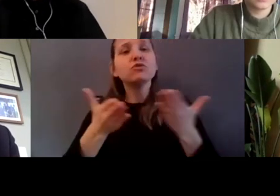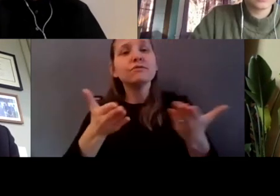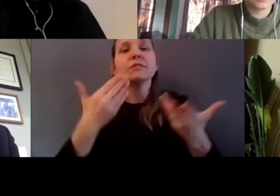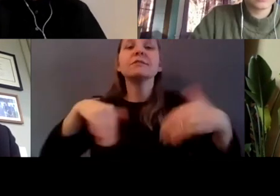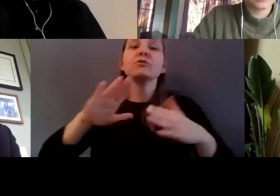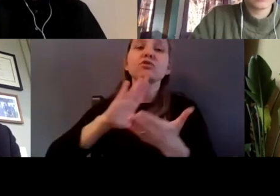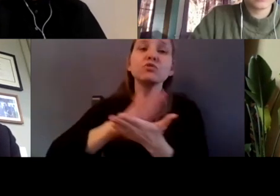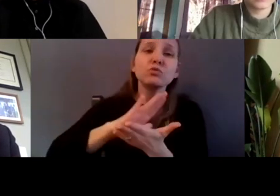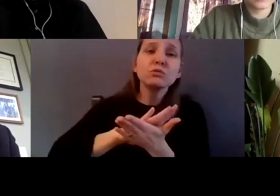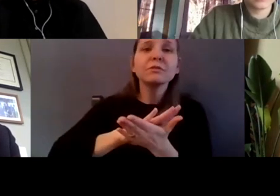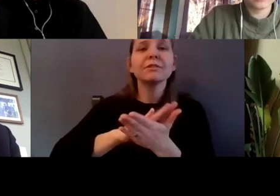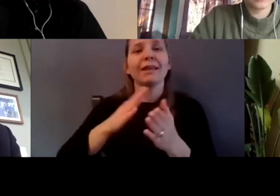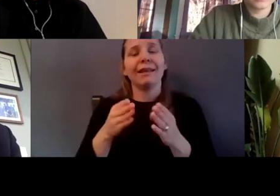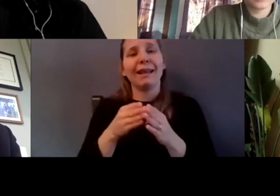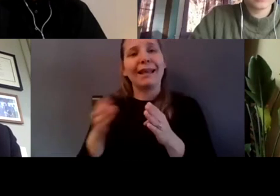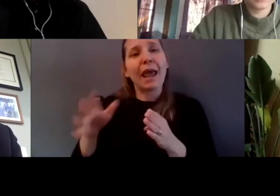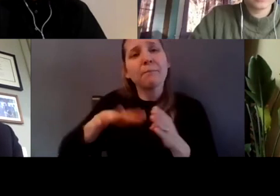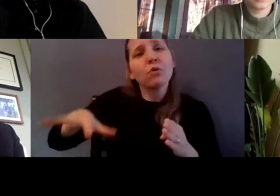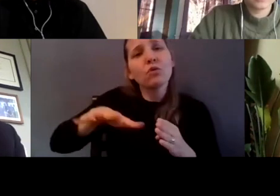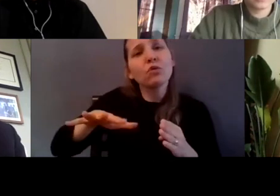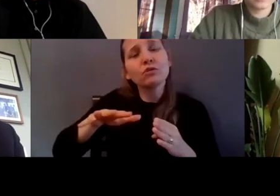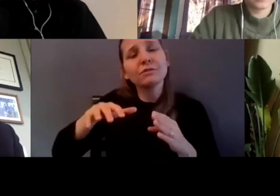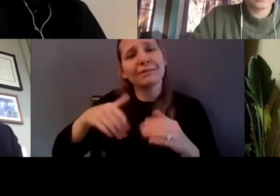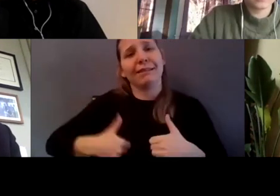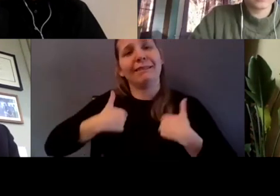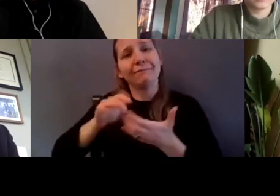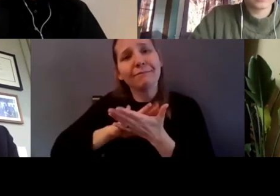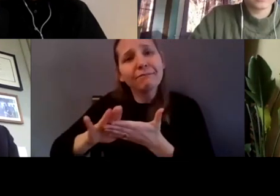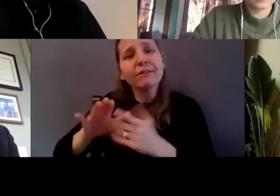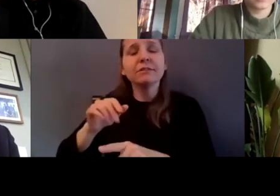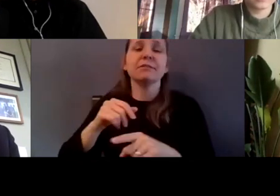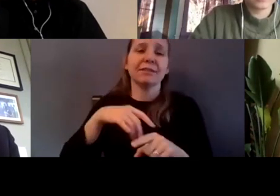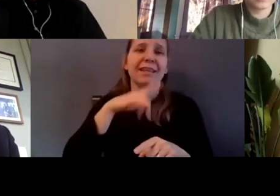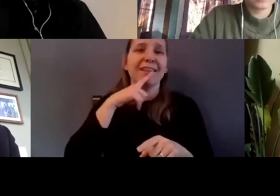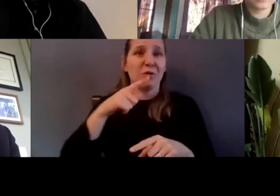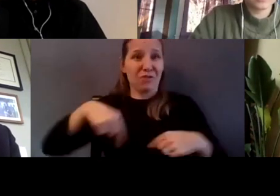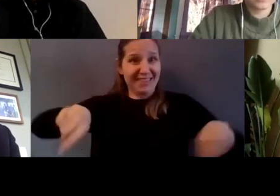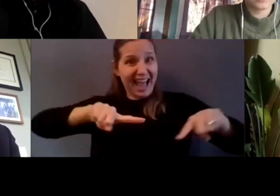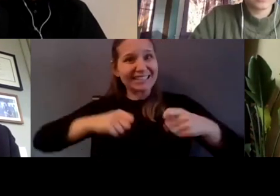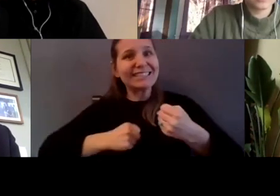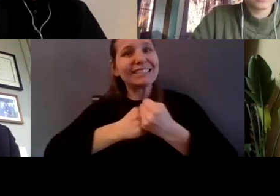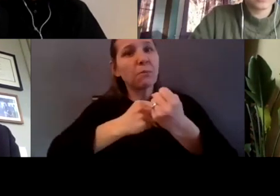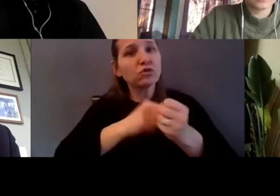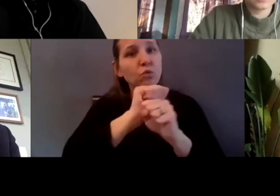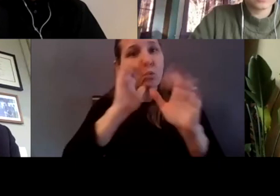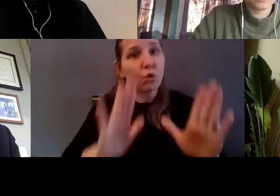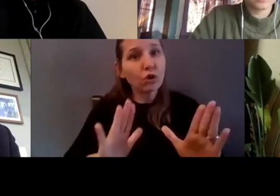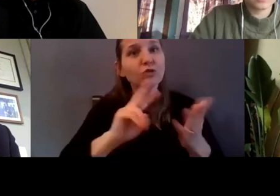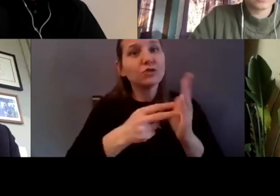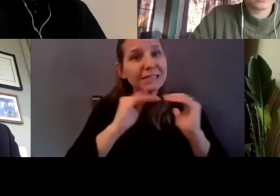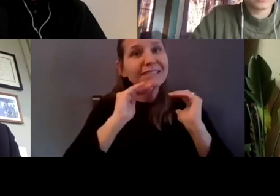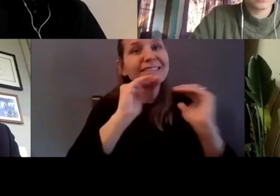neighborhoods, all of that range of things that actually supply workers reliably and consistently to employers,